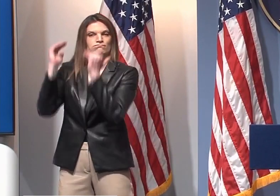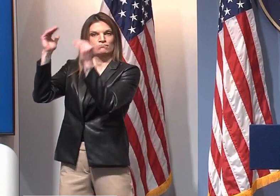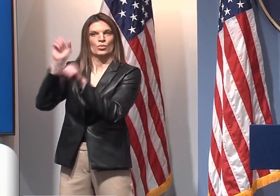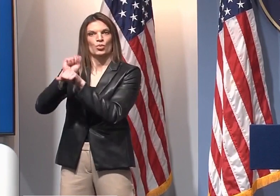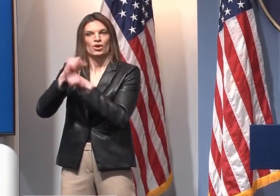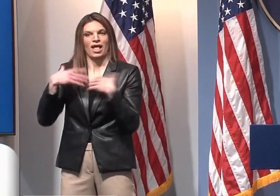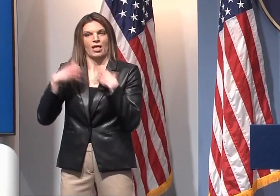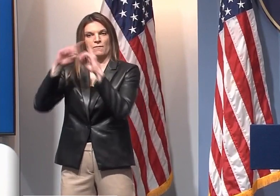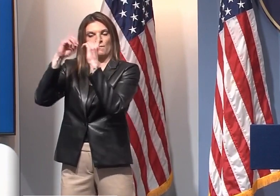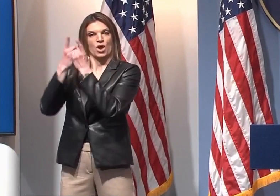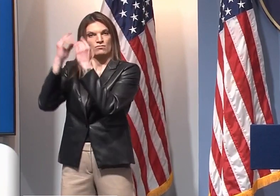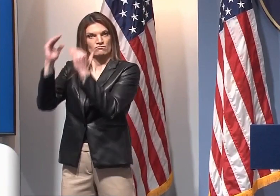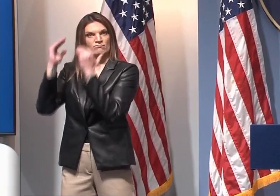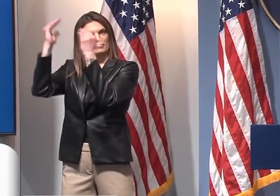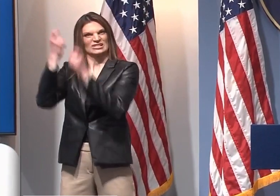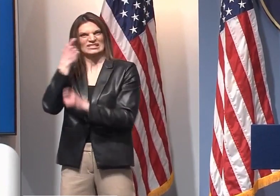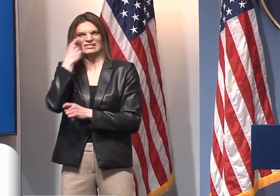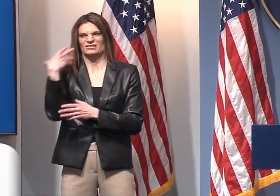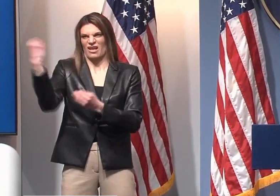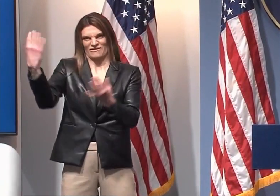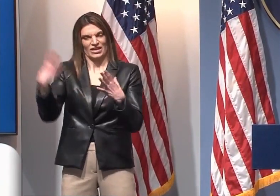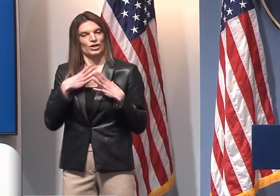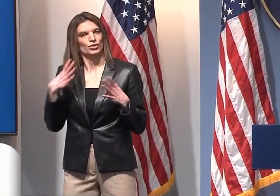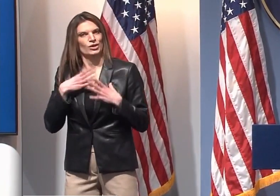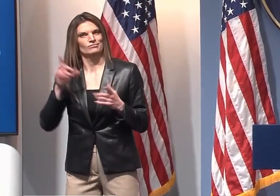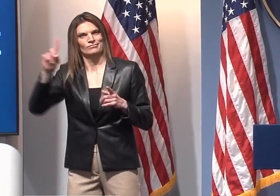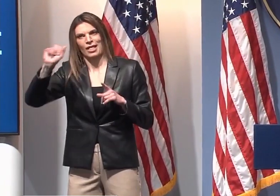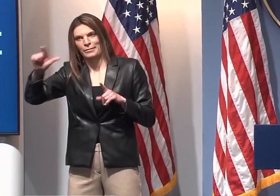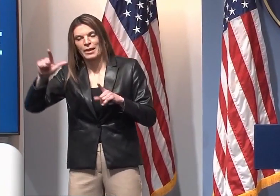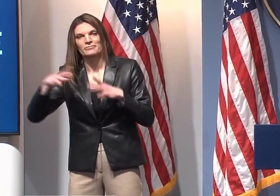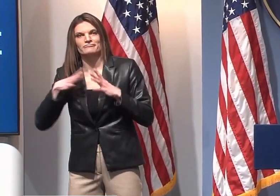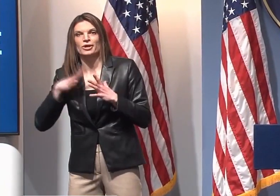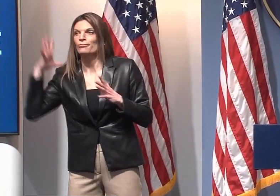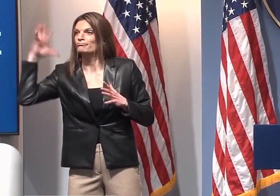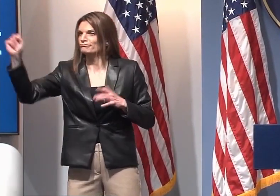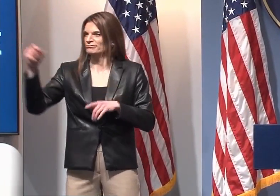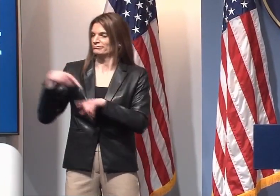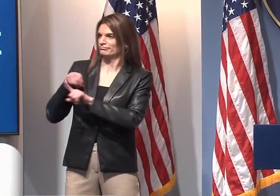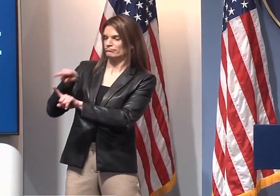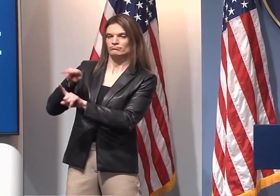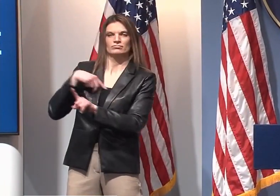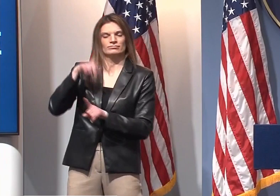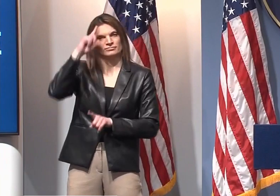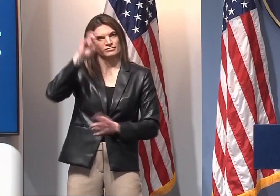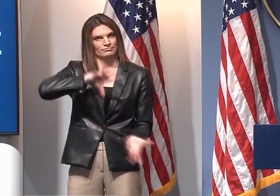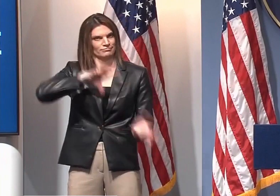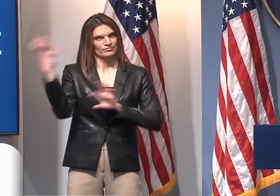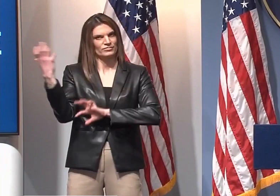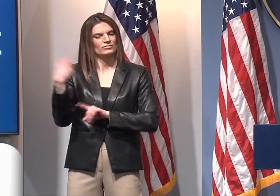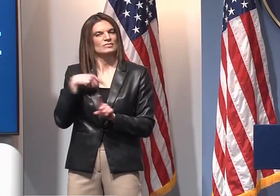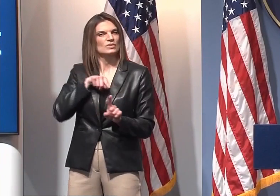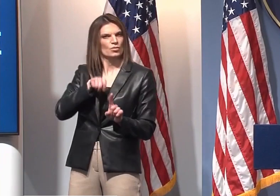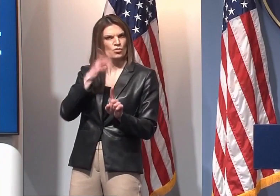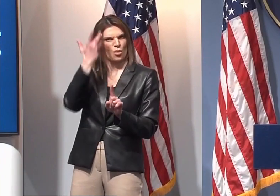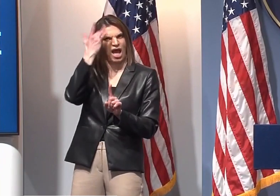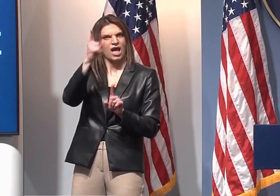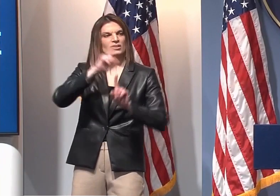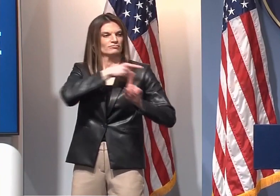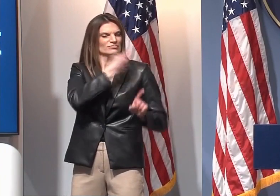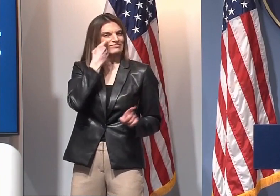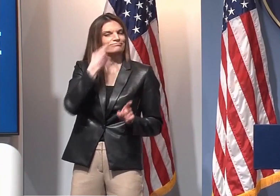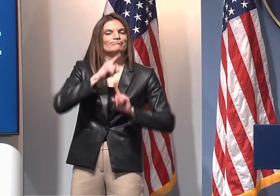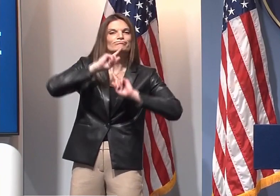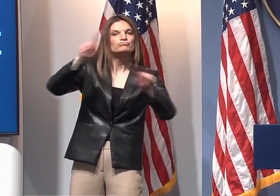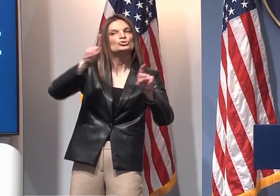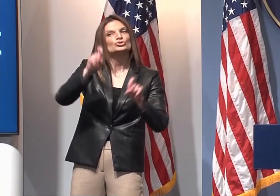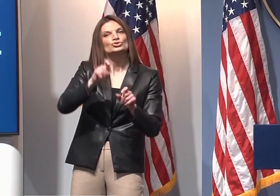COVID infection numbers reaching pandemic highs. How do you justify this to residents who may feel that there may be two sets of rules in play